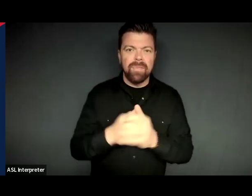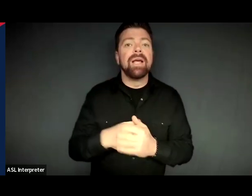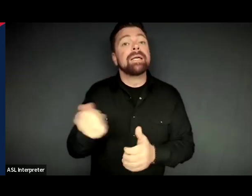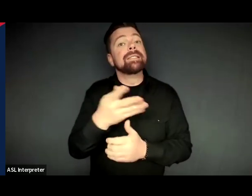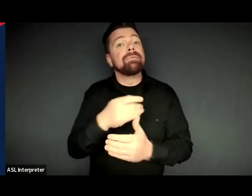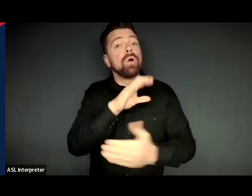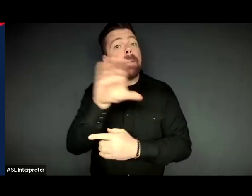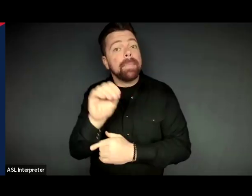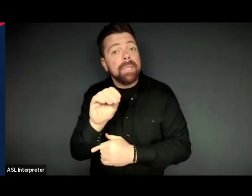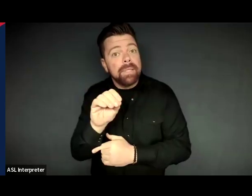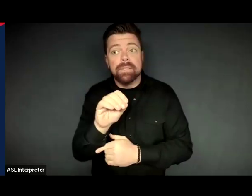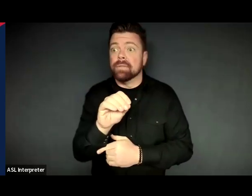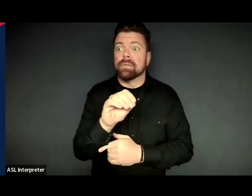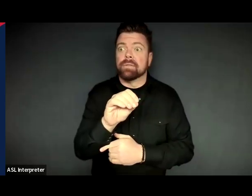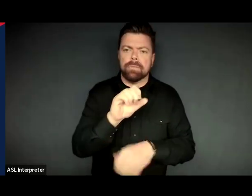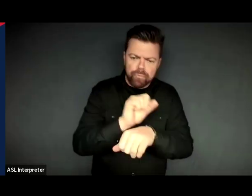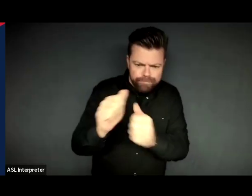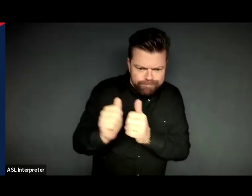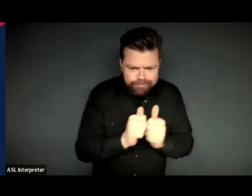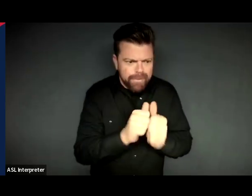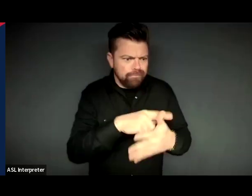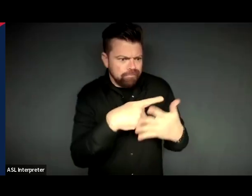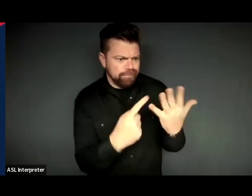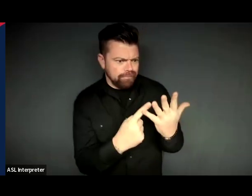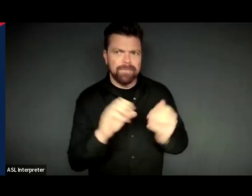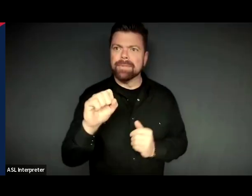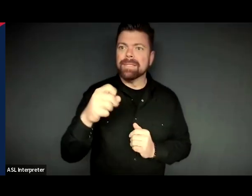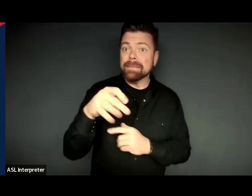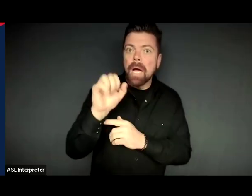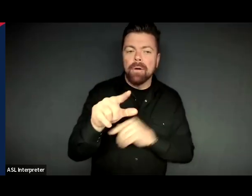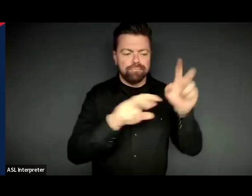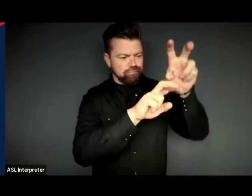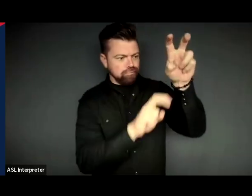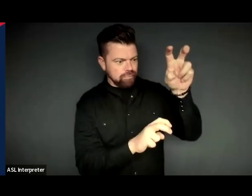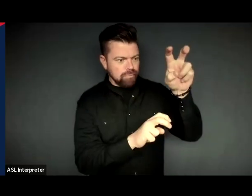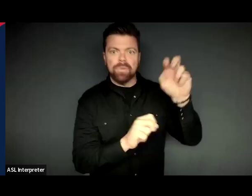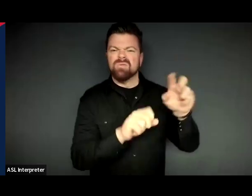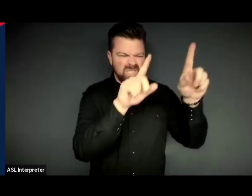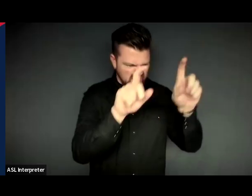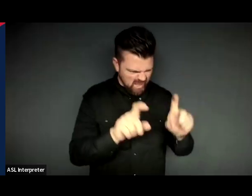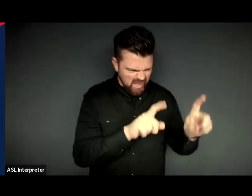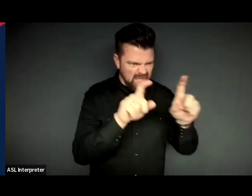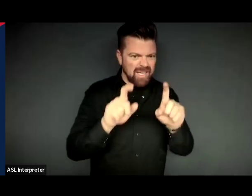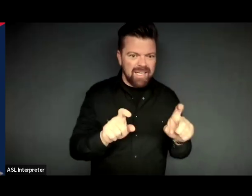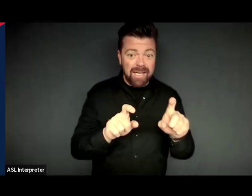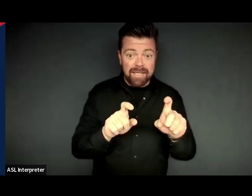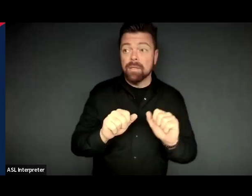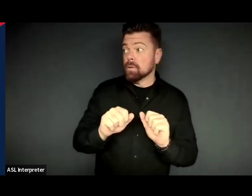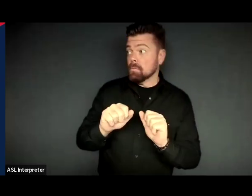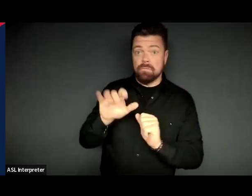that are working with these new spinal stimulations that are external to the